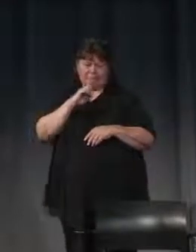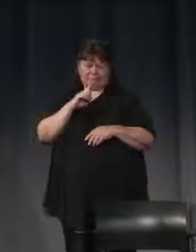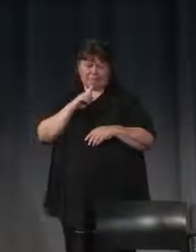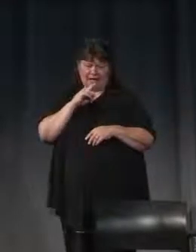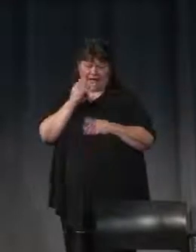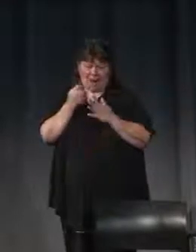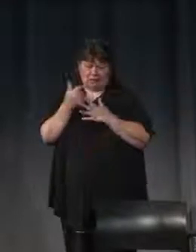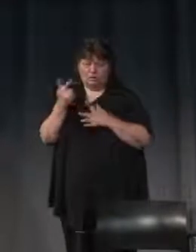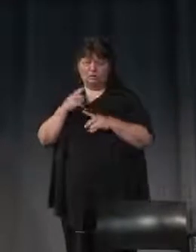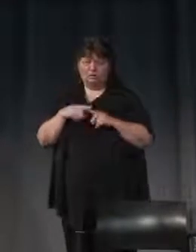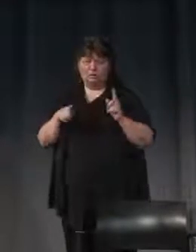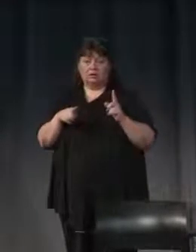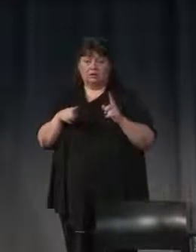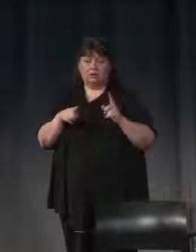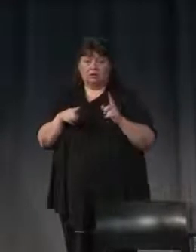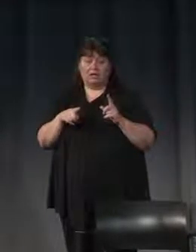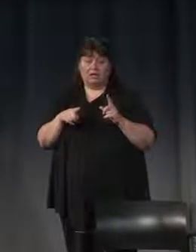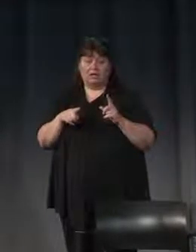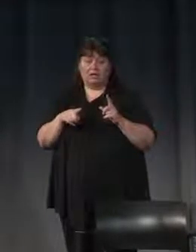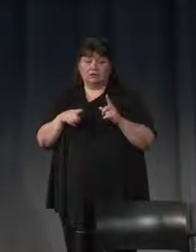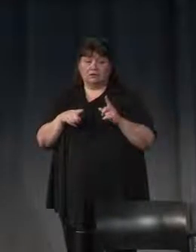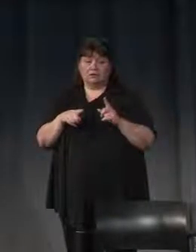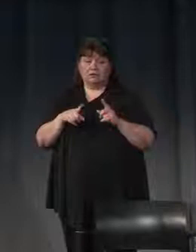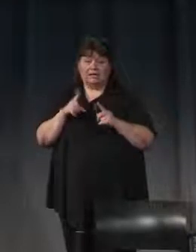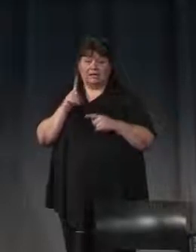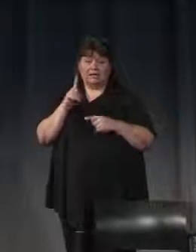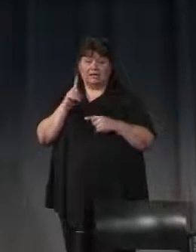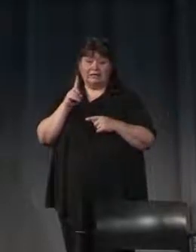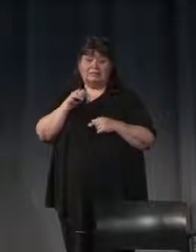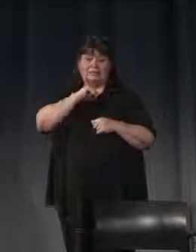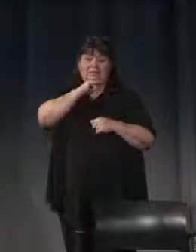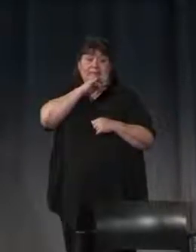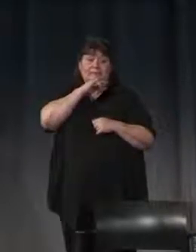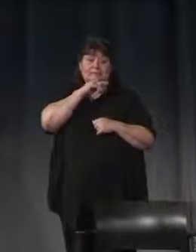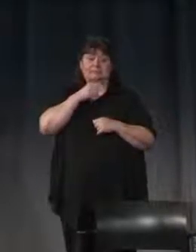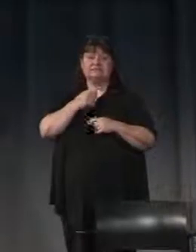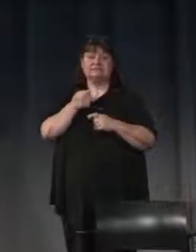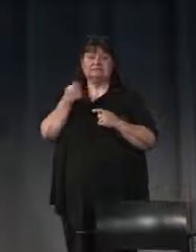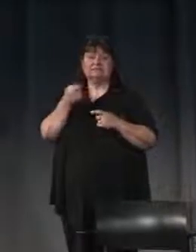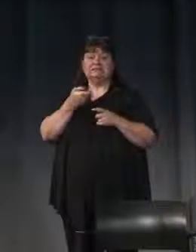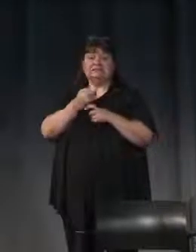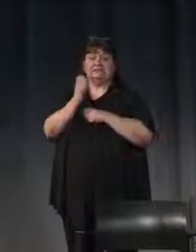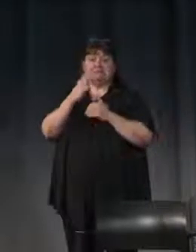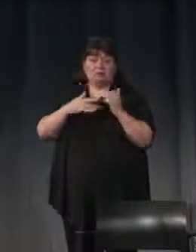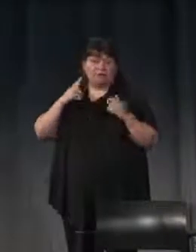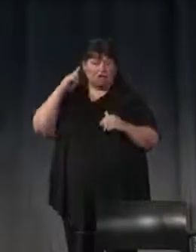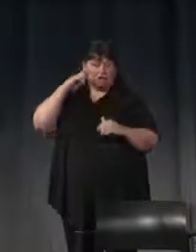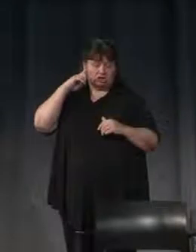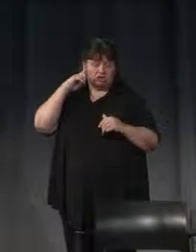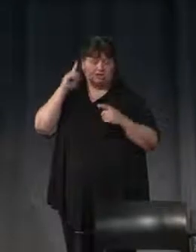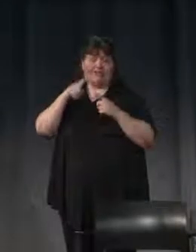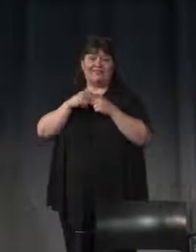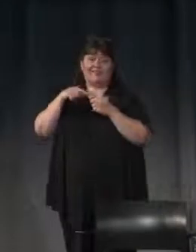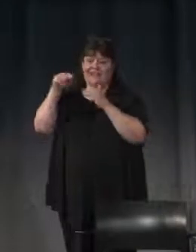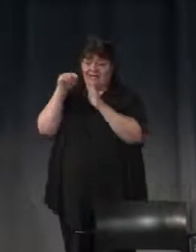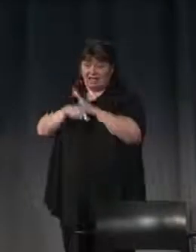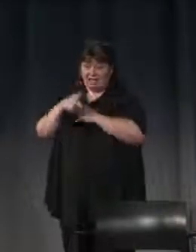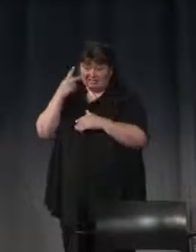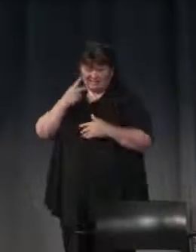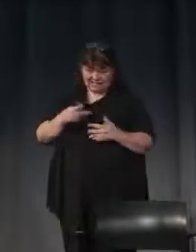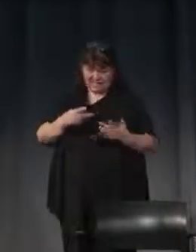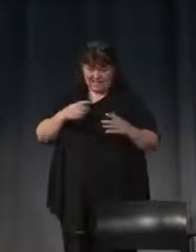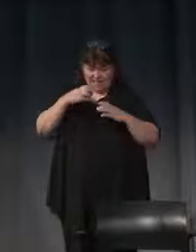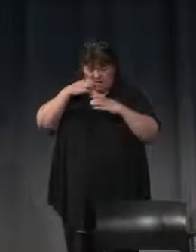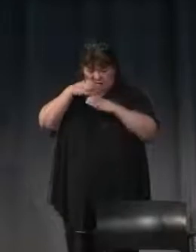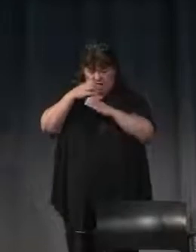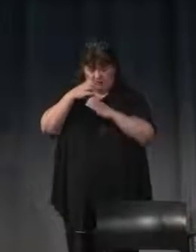definitely worked with guinea pigs, damaging different parts of their ears, and then letting them live for a certain period of time, and then killing them and seeing what he could see under the